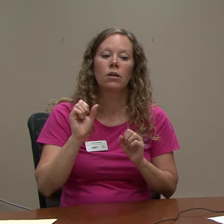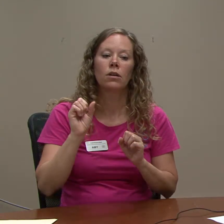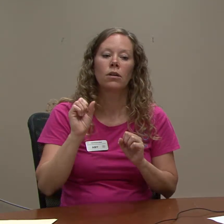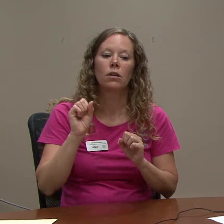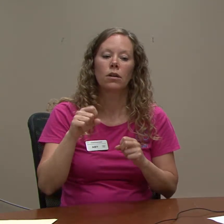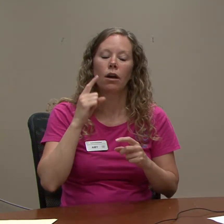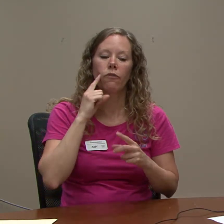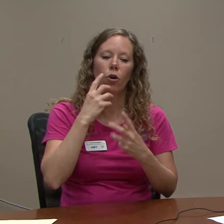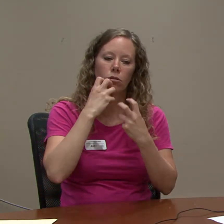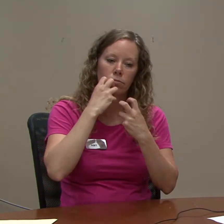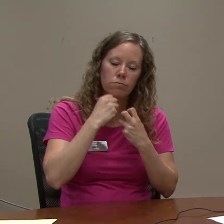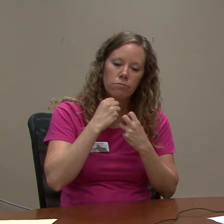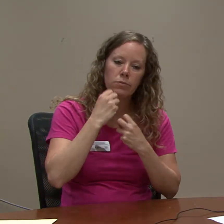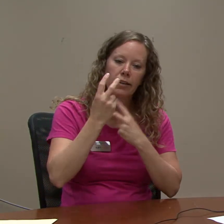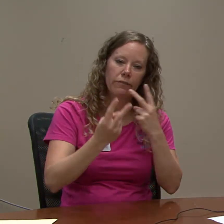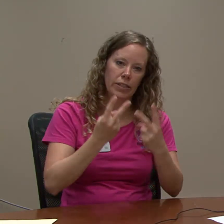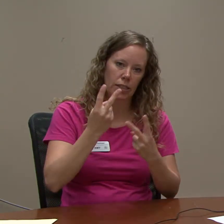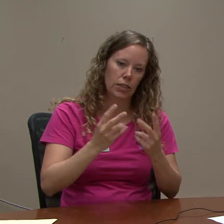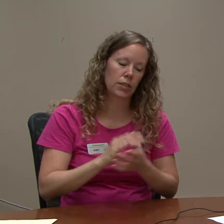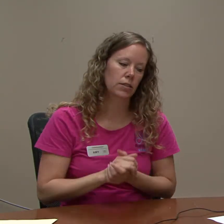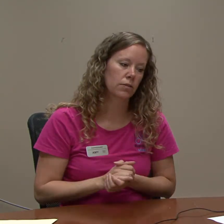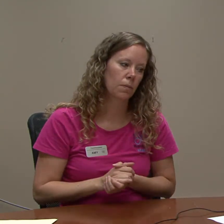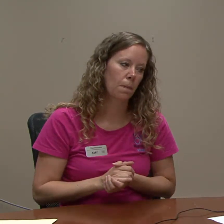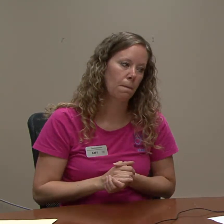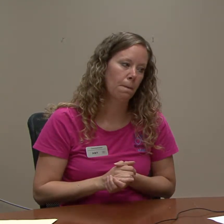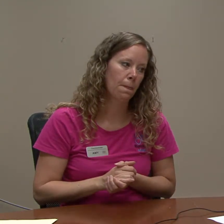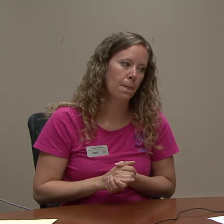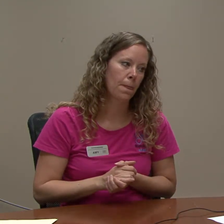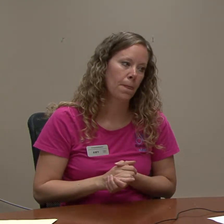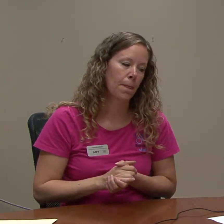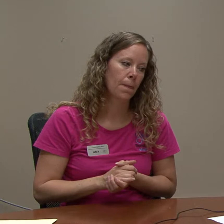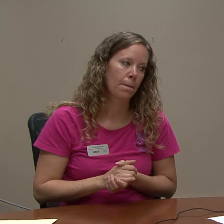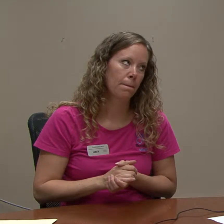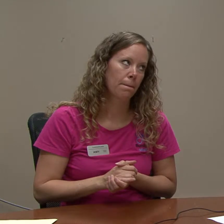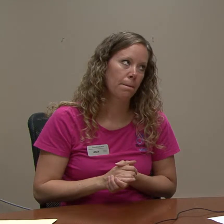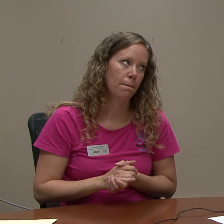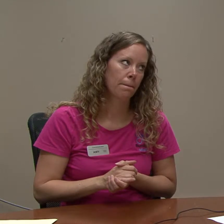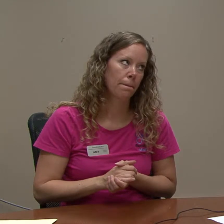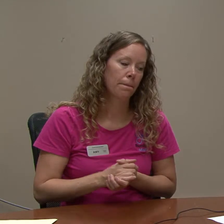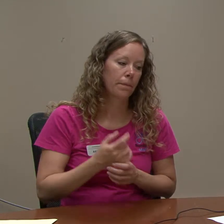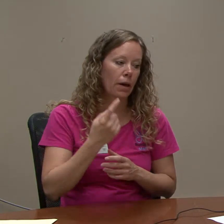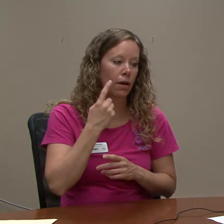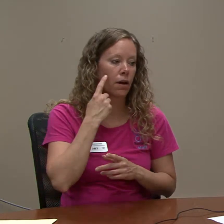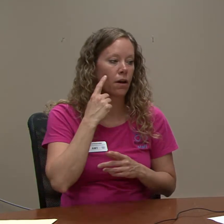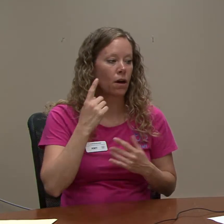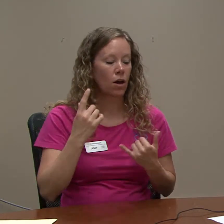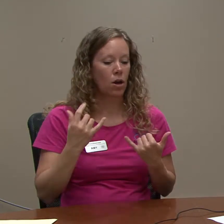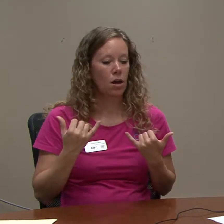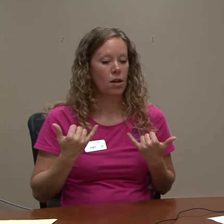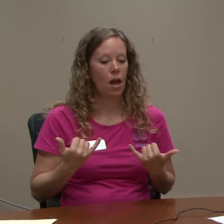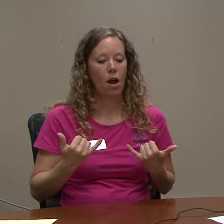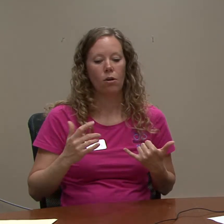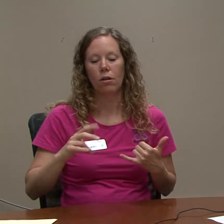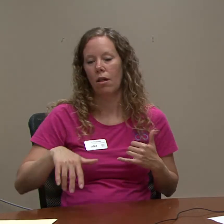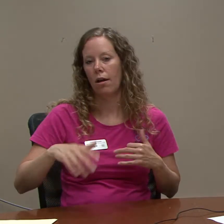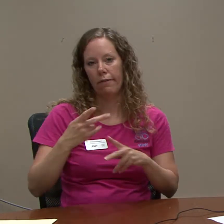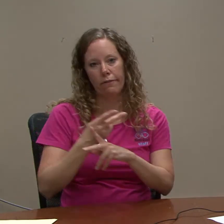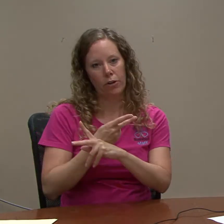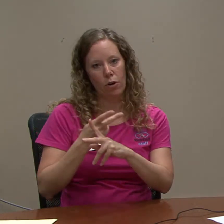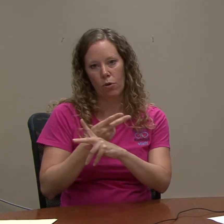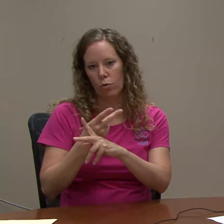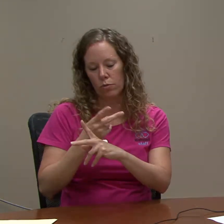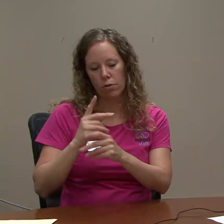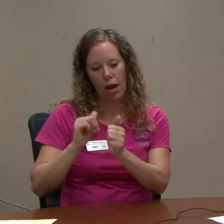meaningful visits. So at this point in time, we have not decided on how that will work. Because again, we